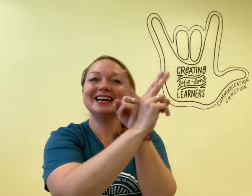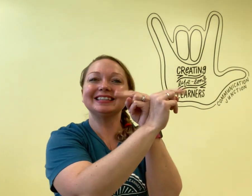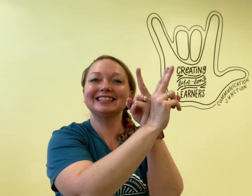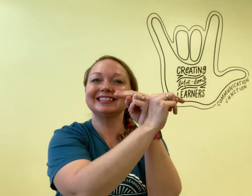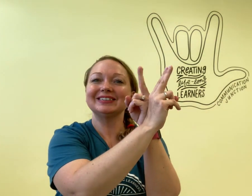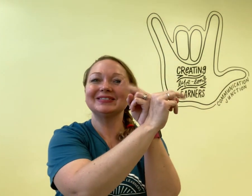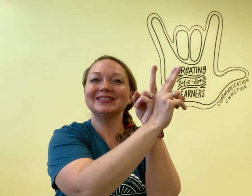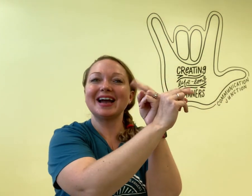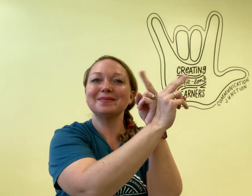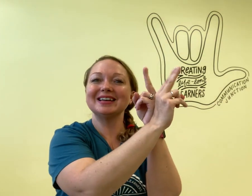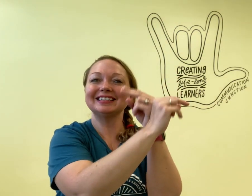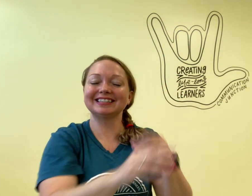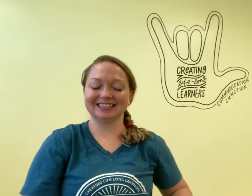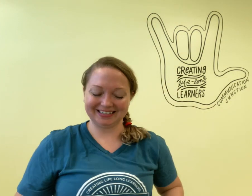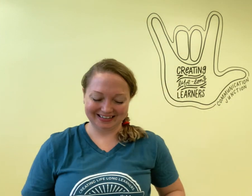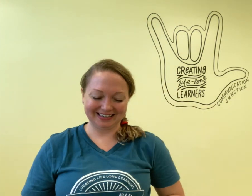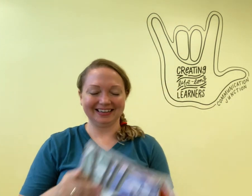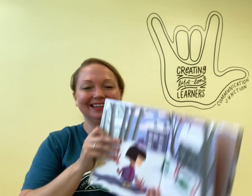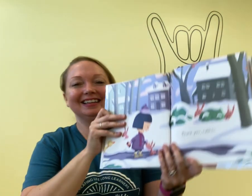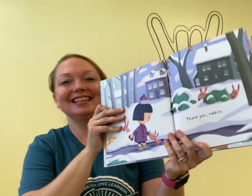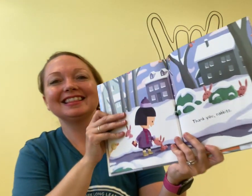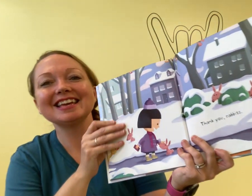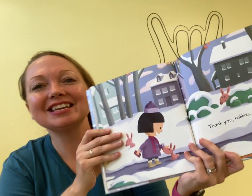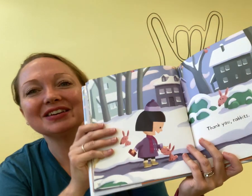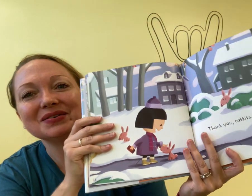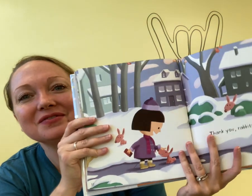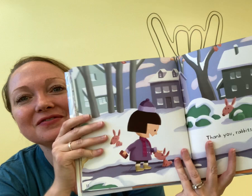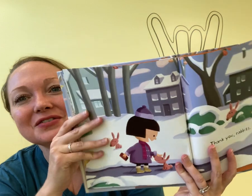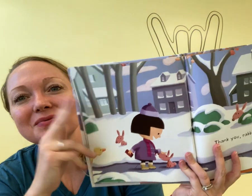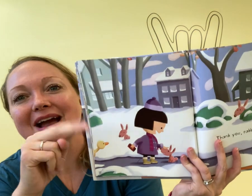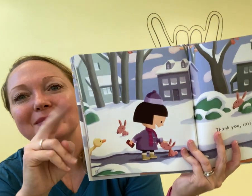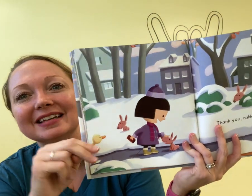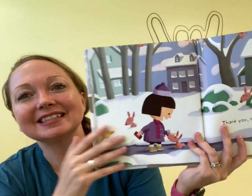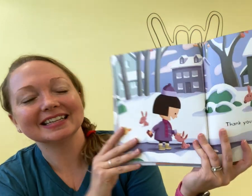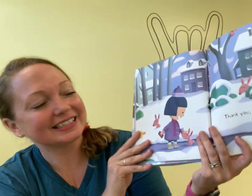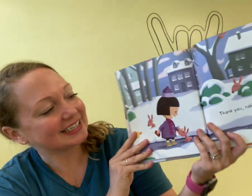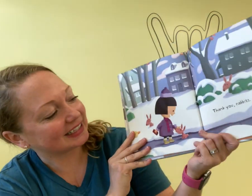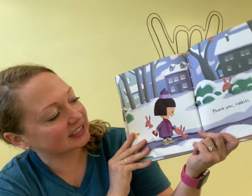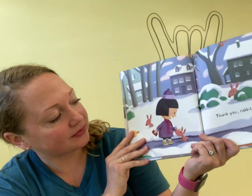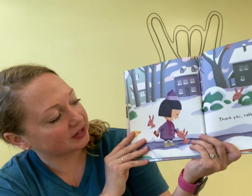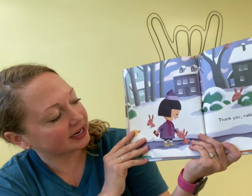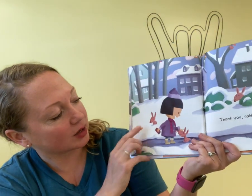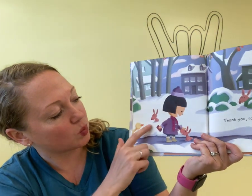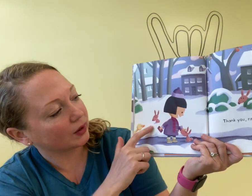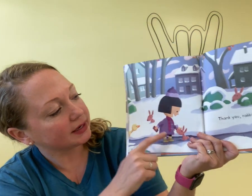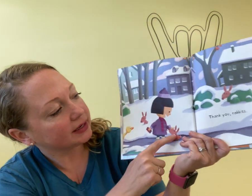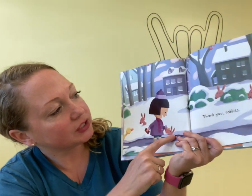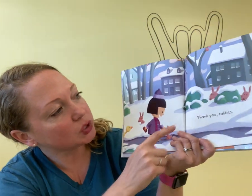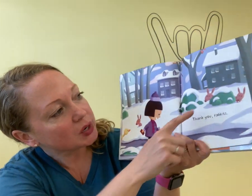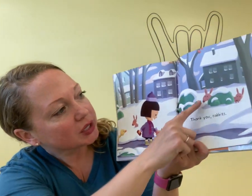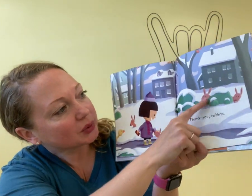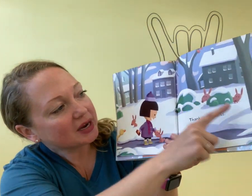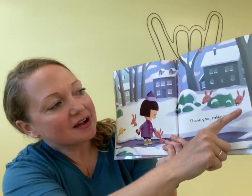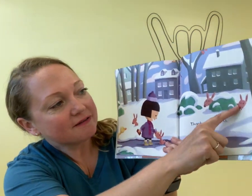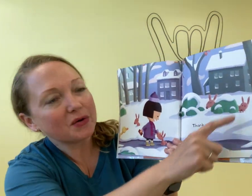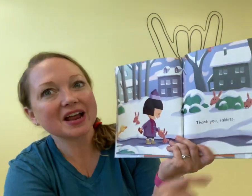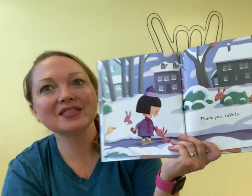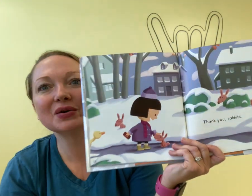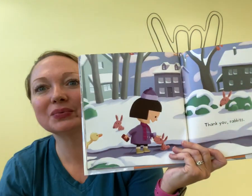Rabbits. Rabbits. Thank you for rabbits. And let's see if we can count them. 1, 2, 3, 4. And the